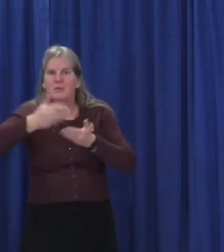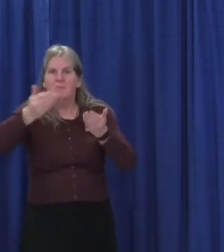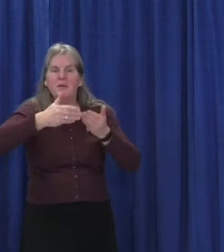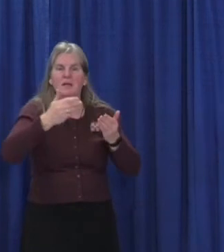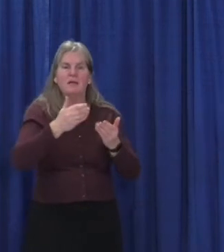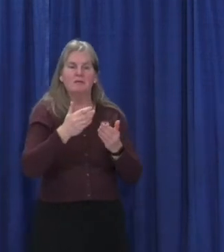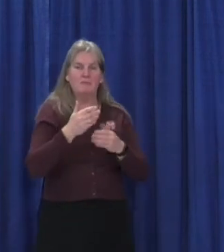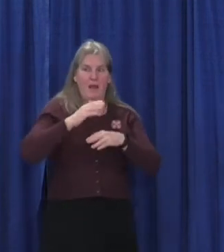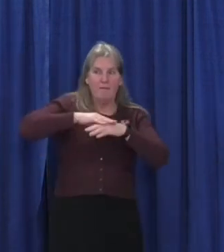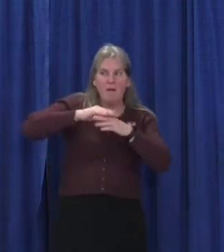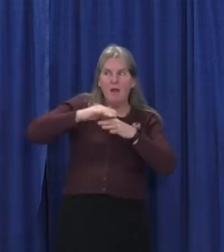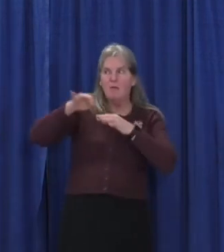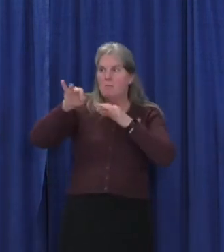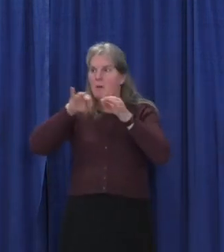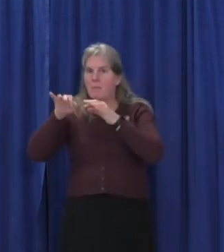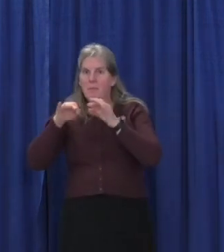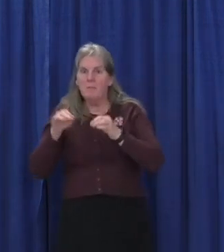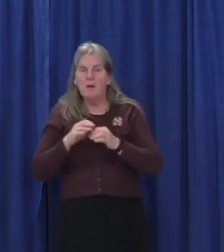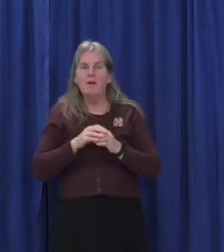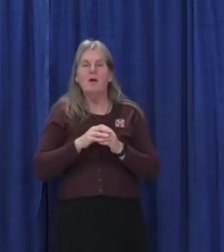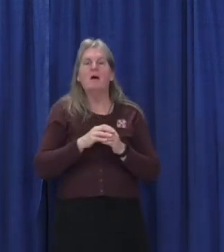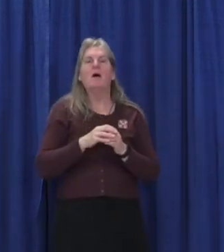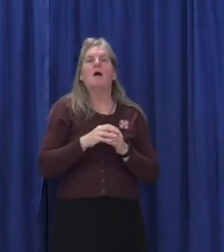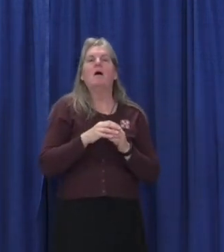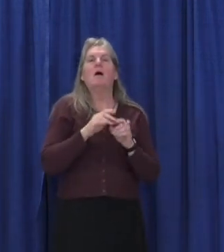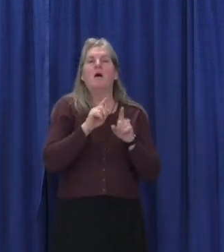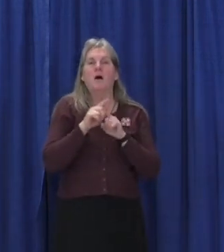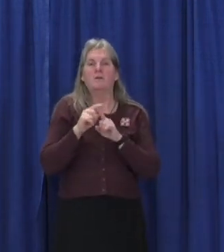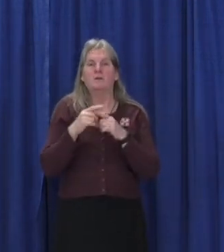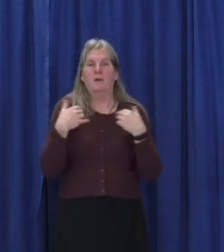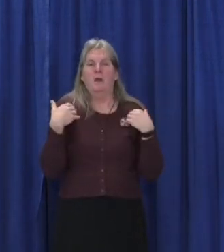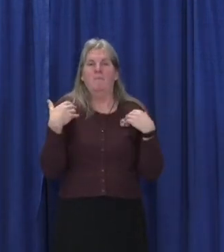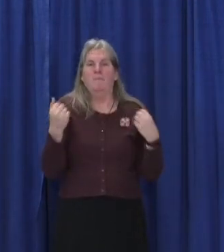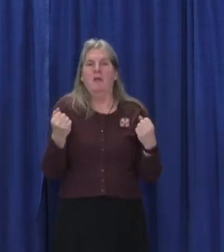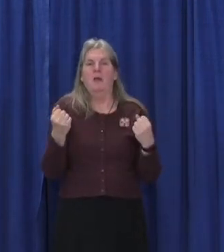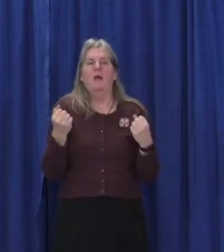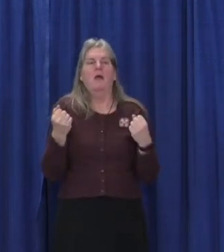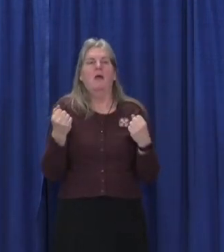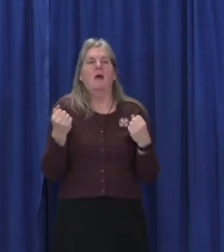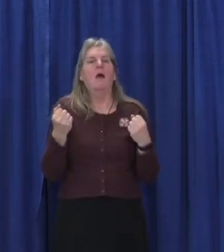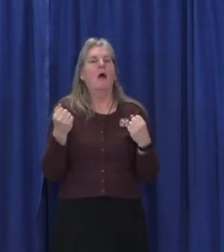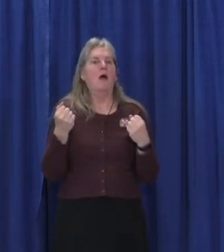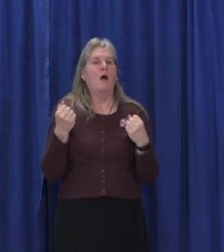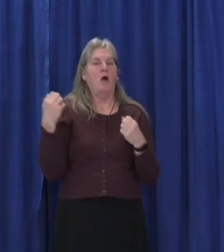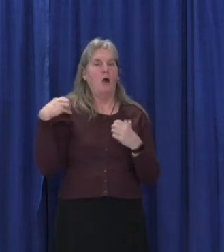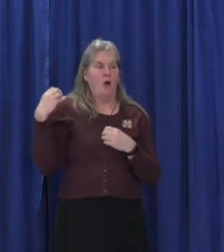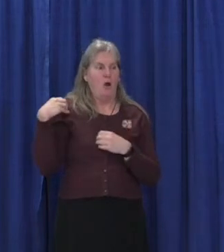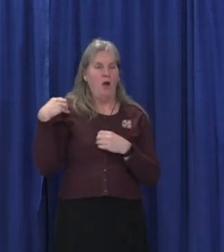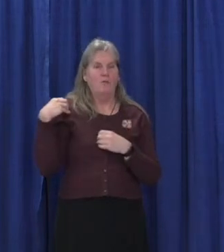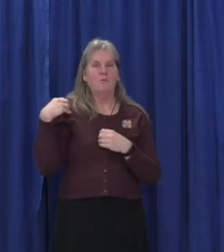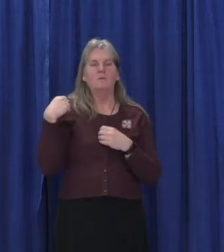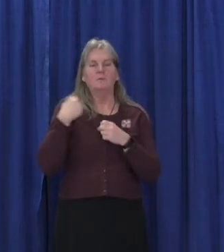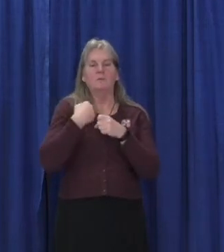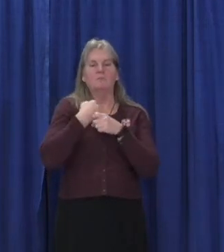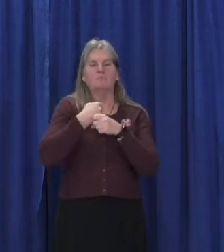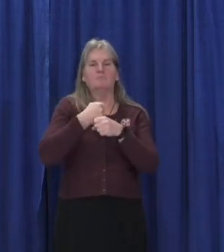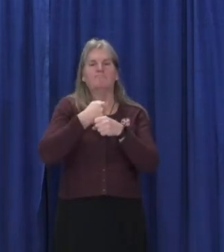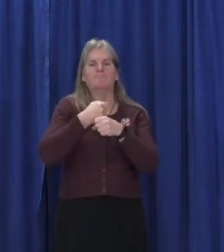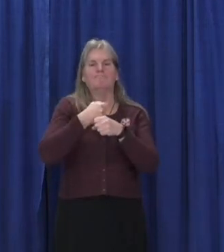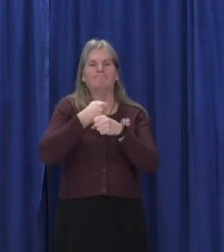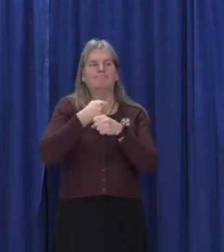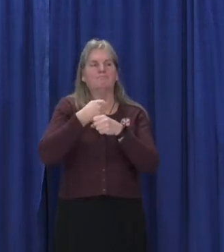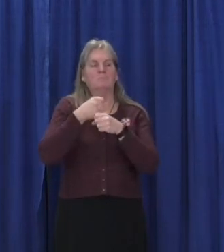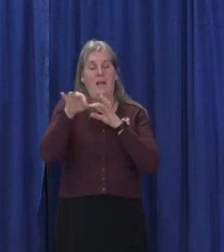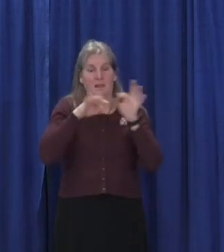giving advice. Our medical health officer will be on the radio answering questions and talking about the situation.